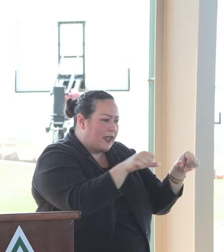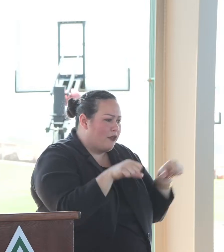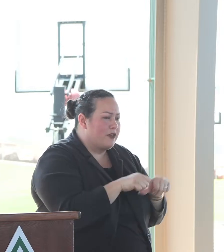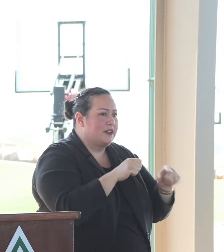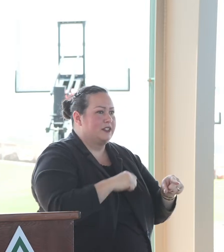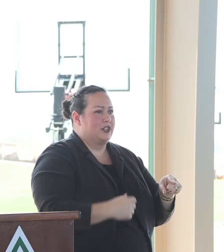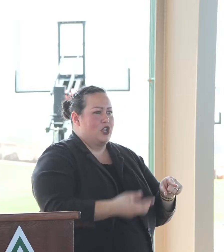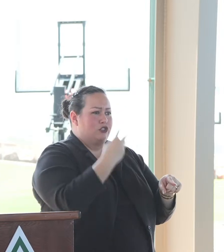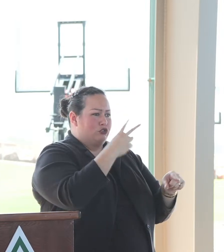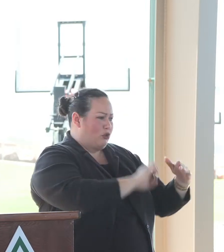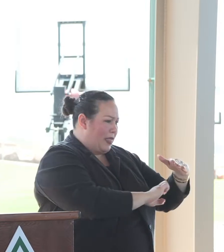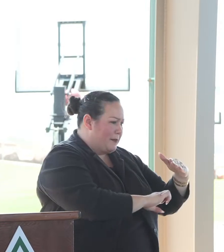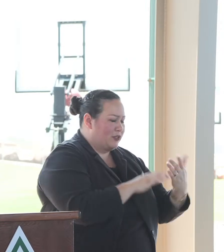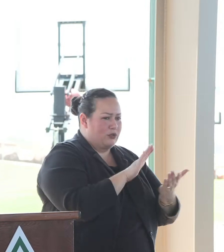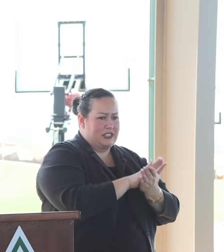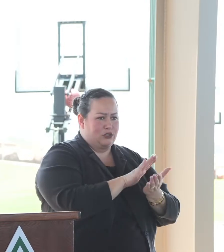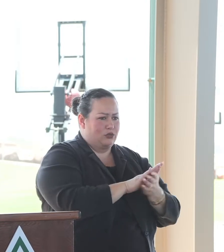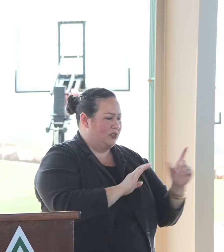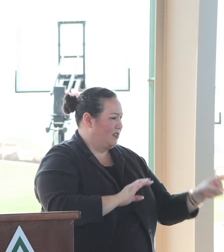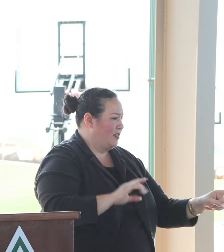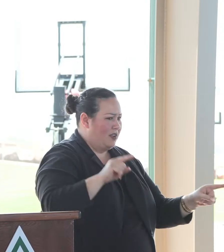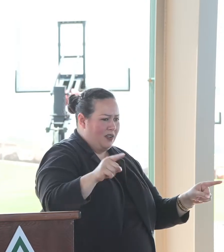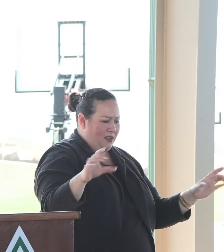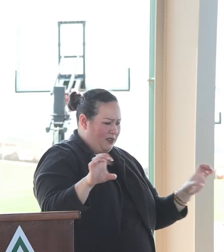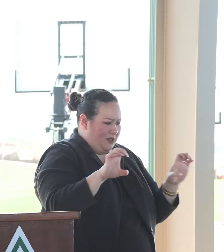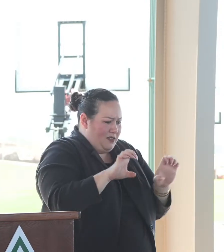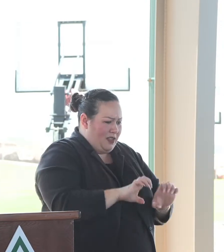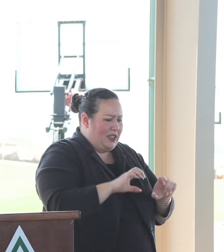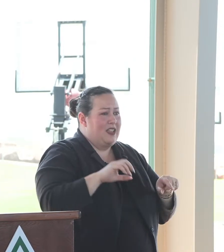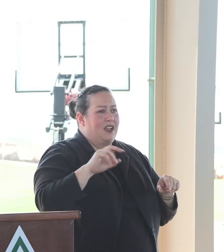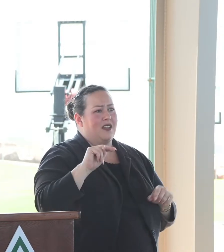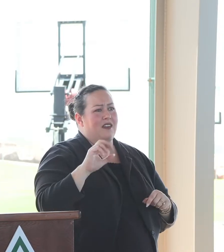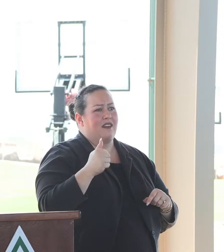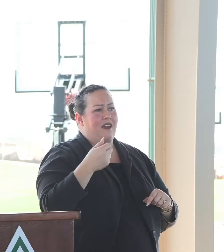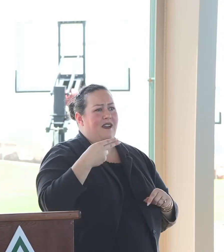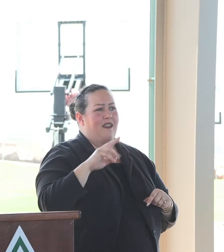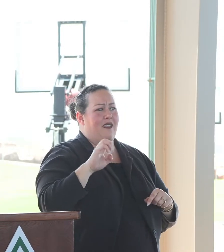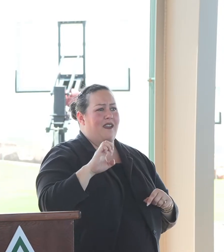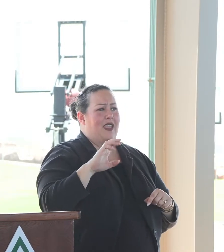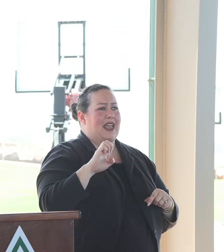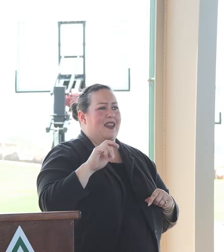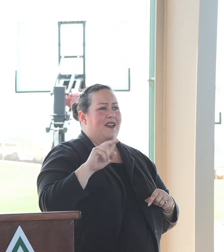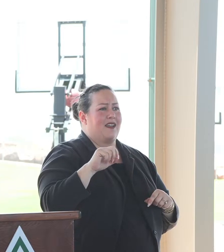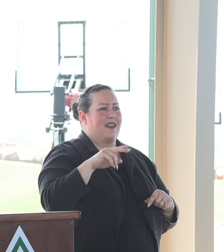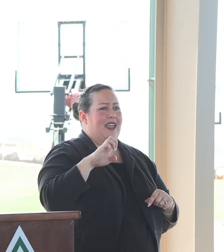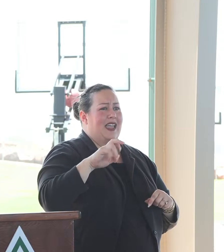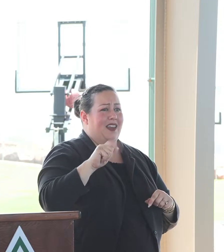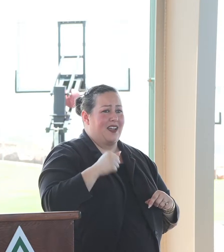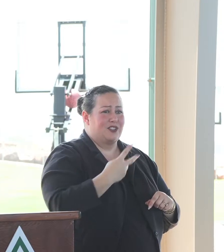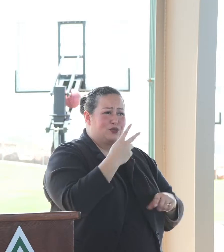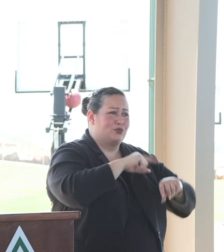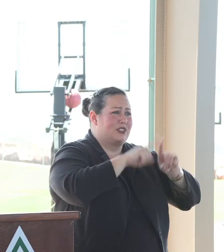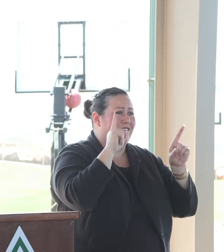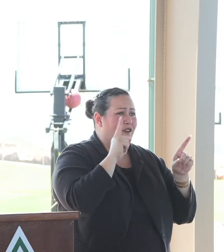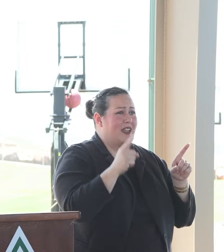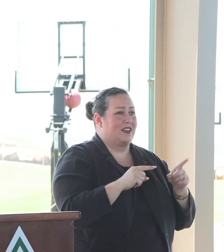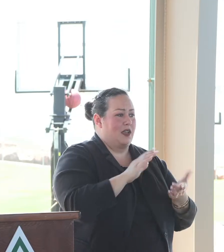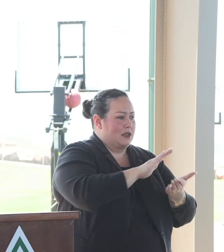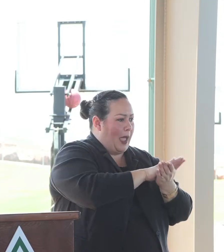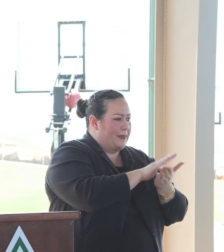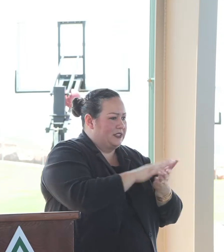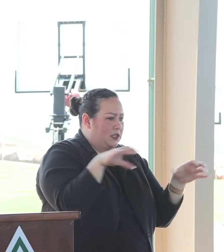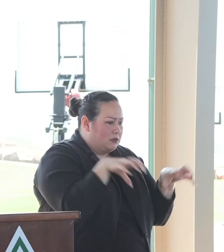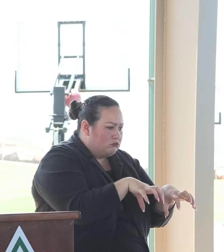2 elementary schools on 1 campus at Lahaina. This has been an unprecedented year, and